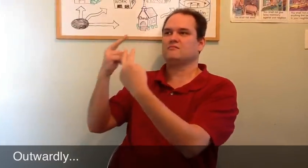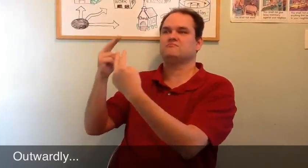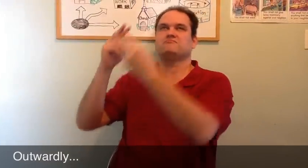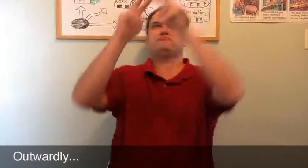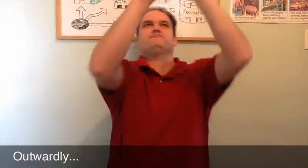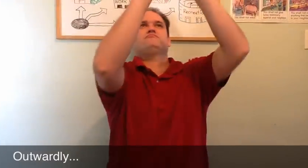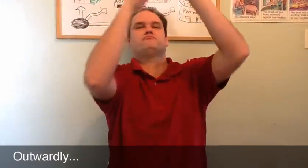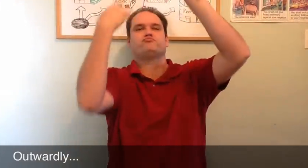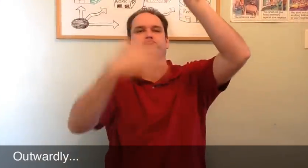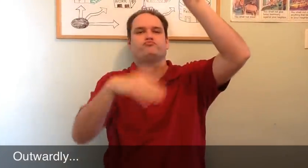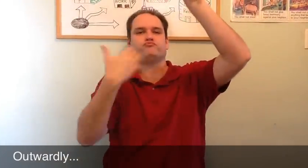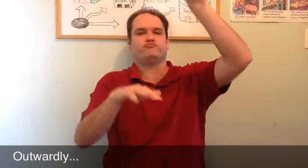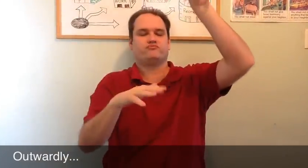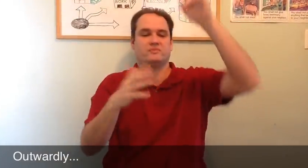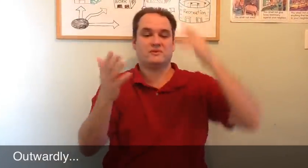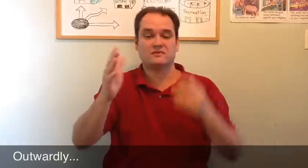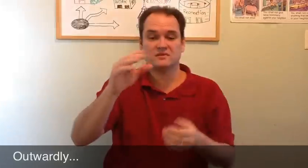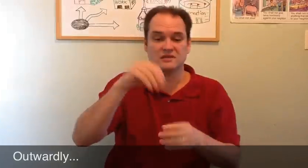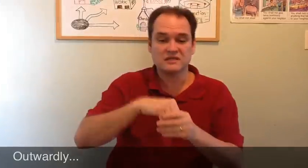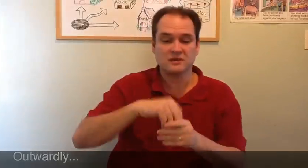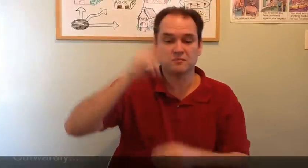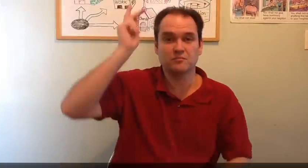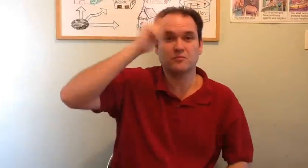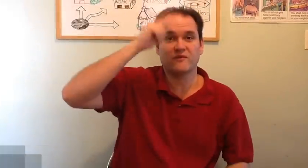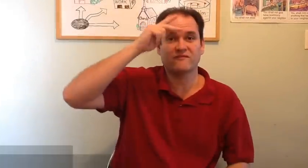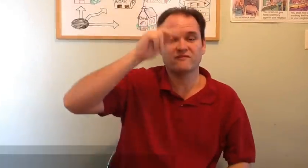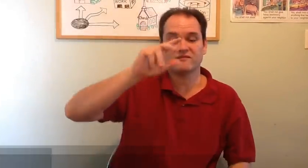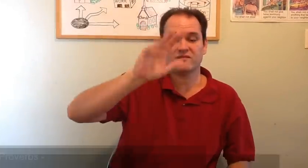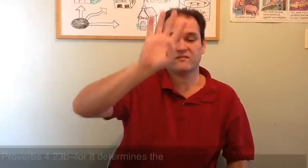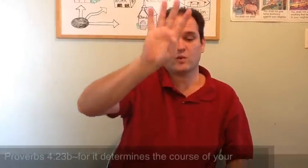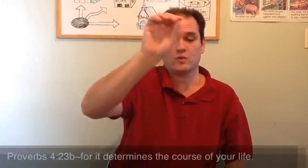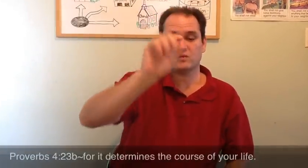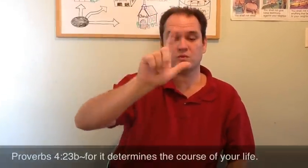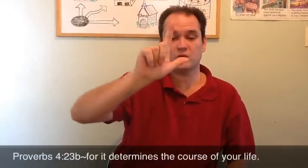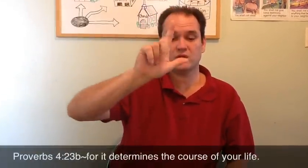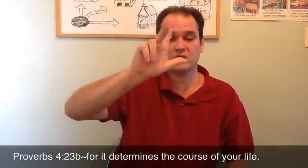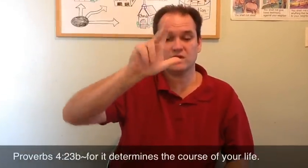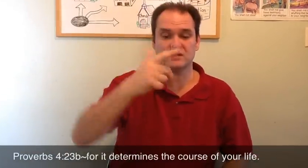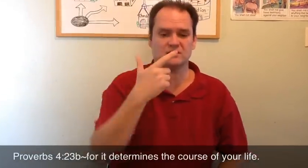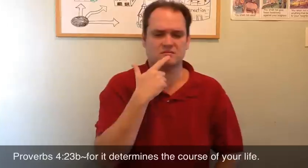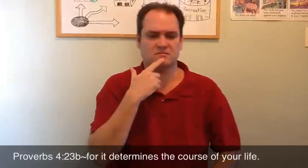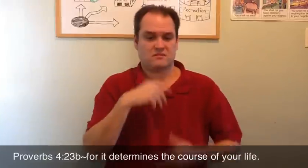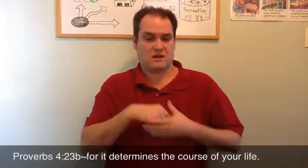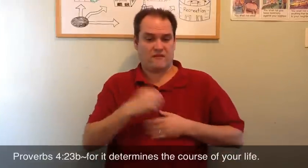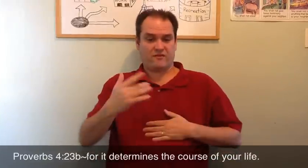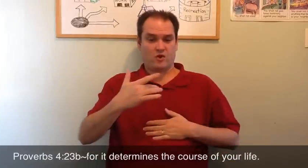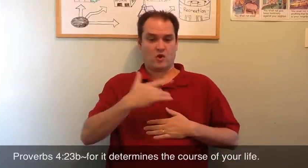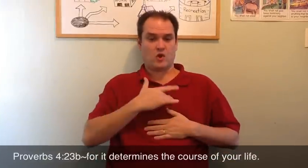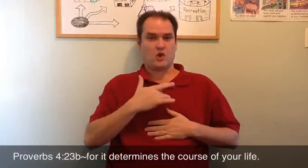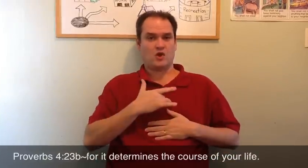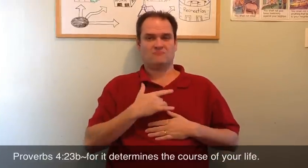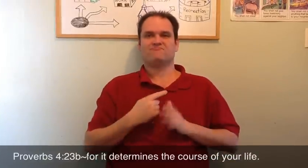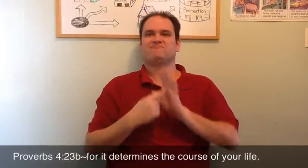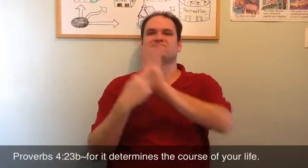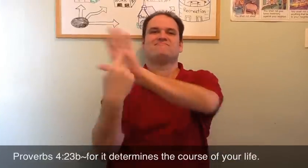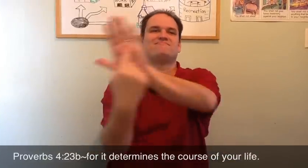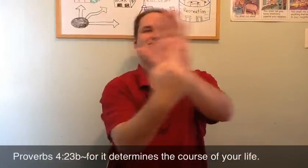so that people may see your pleasure in God. Proverbs chapter 4, verse 23, for